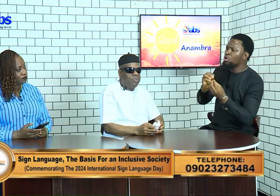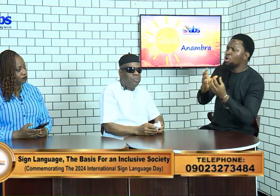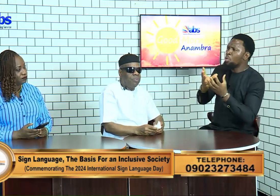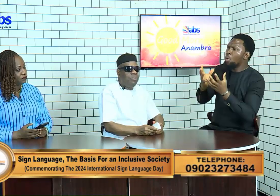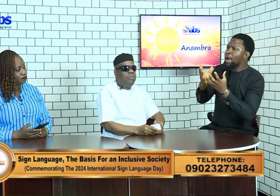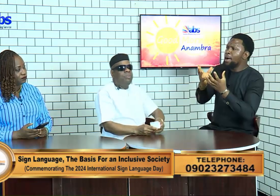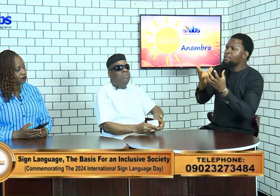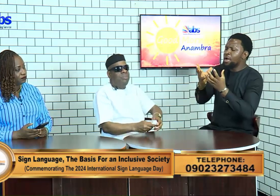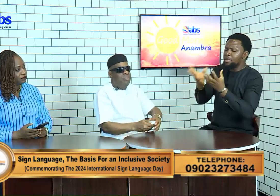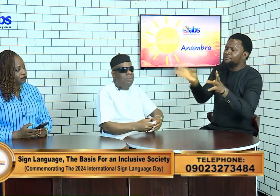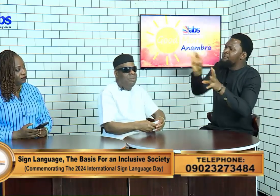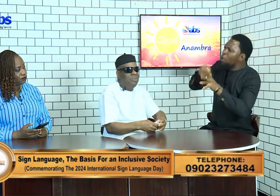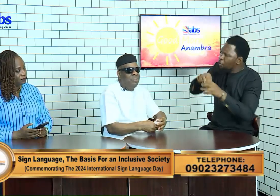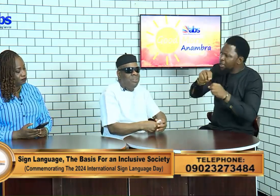more